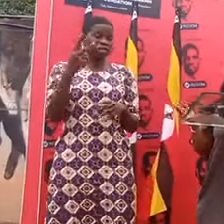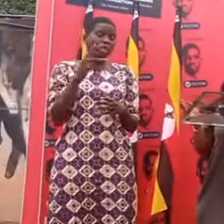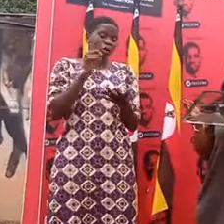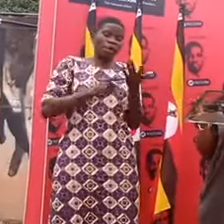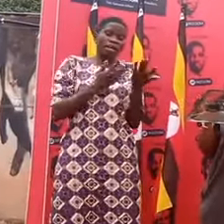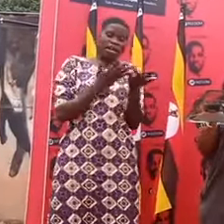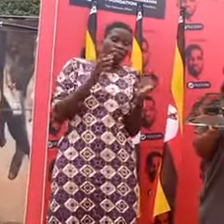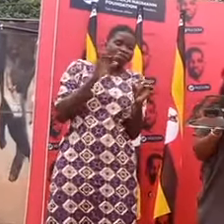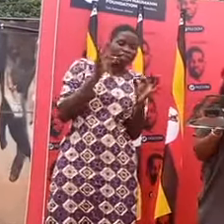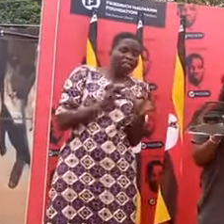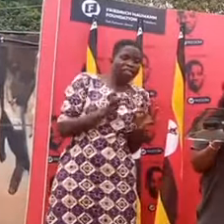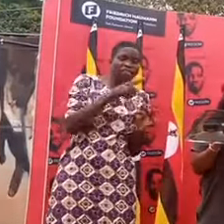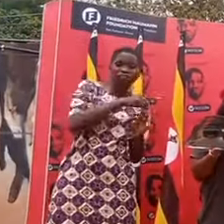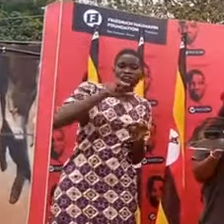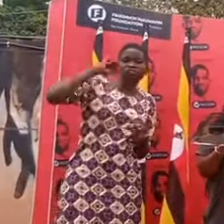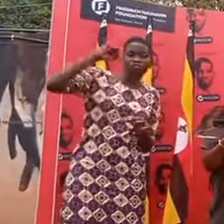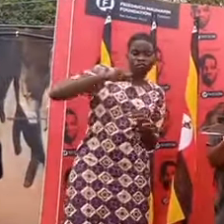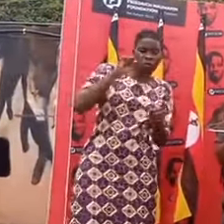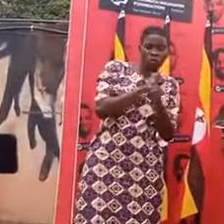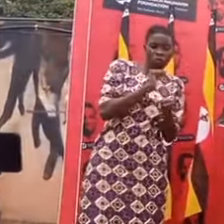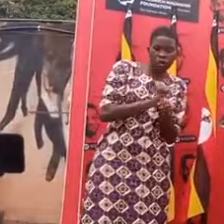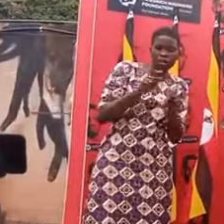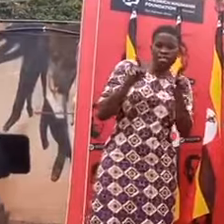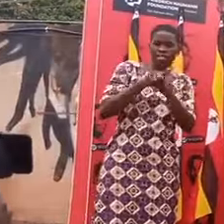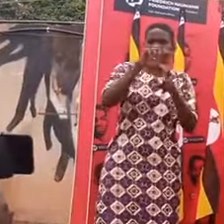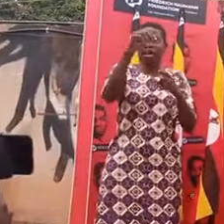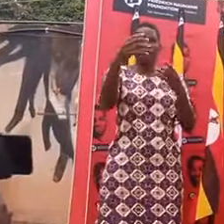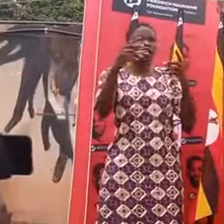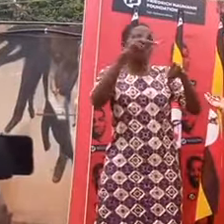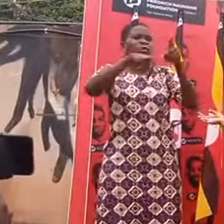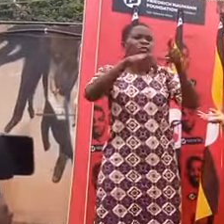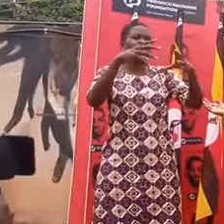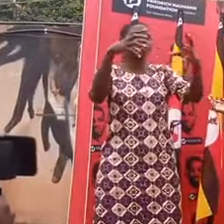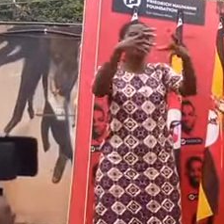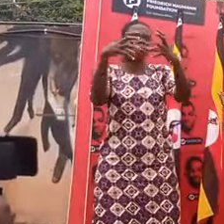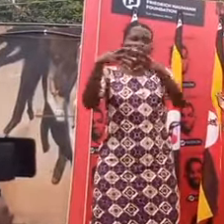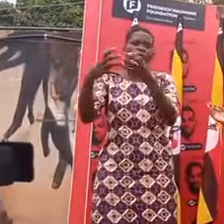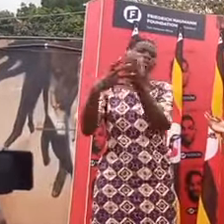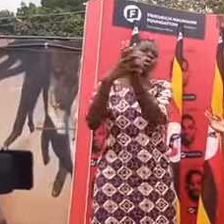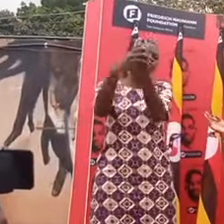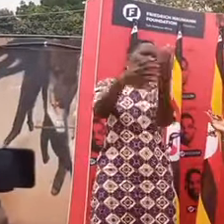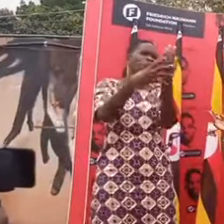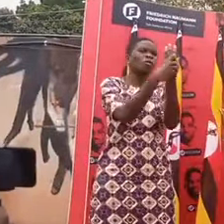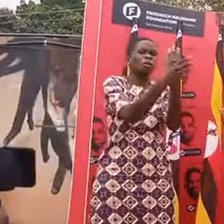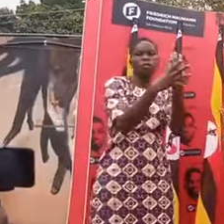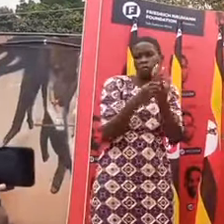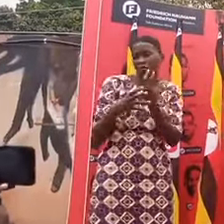na wama chukua. Tuwa tuongoza akabwani longa umbrella na wane wakula yuma mbuja.